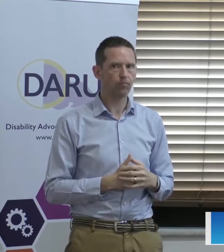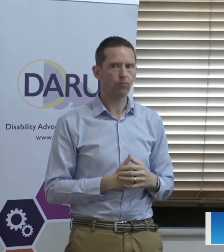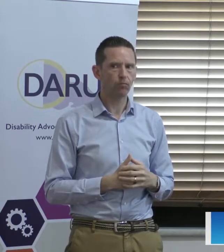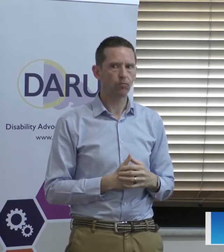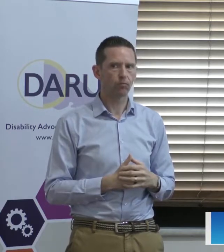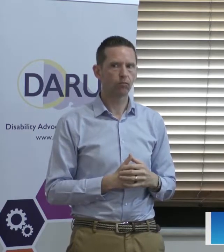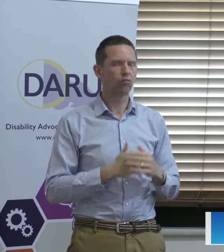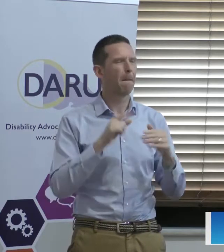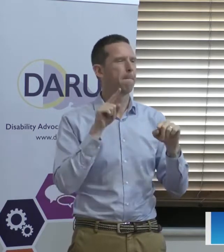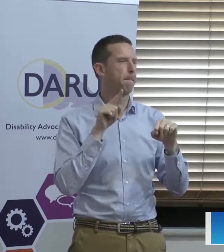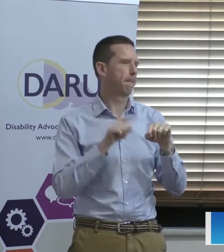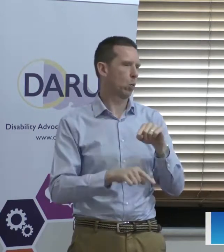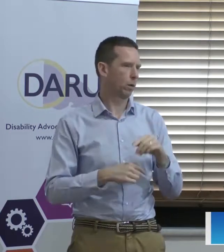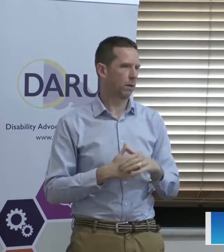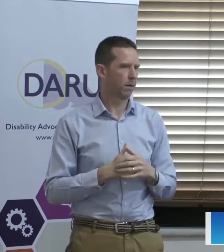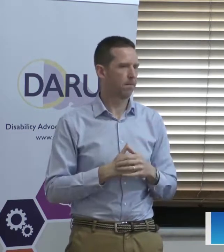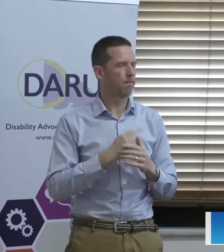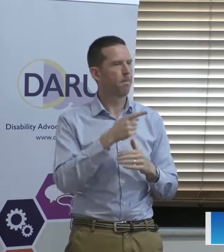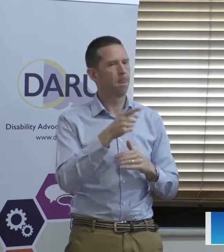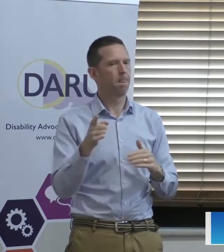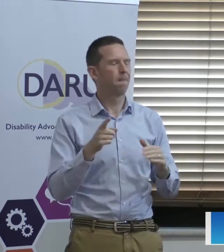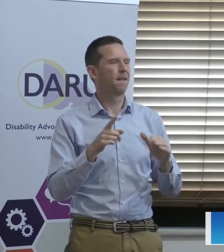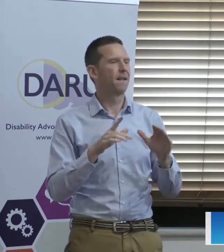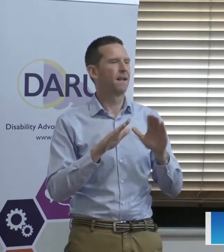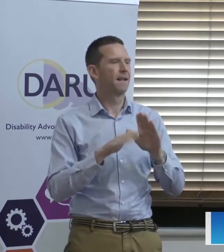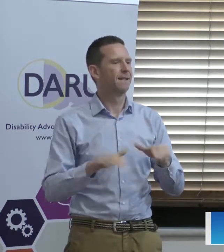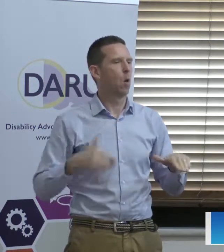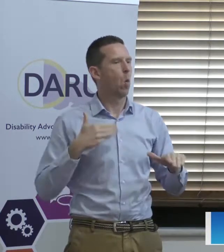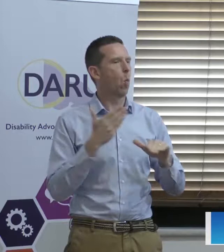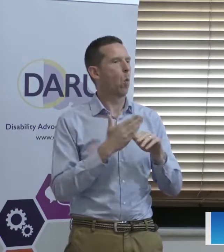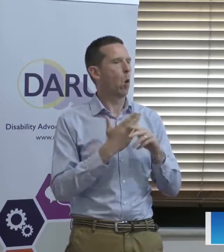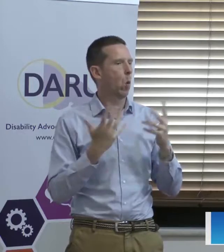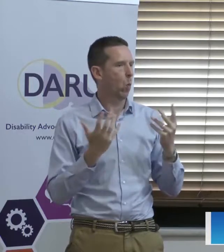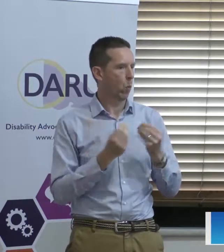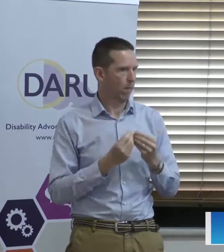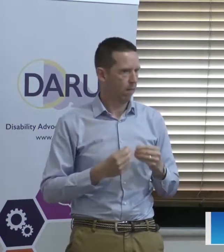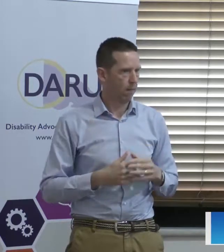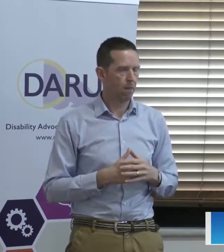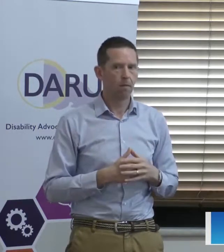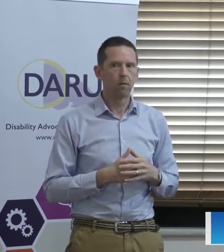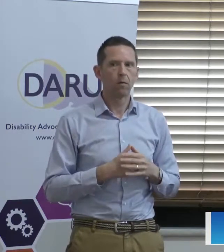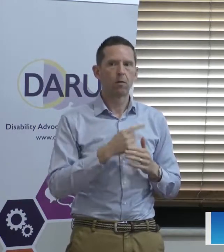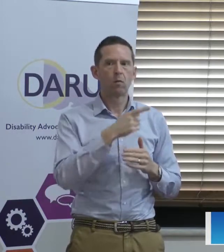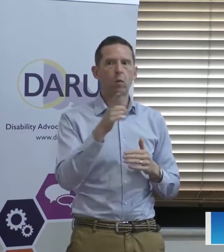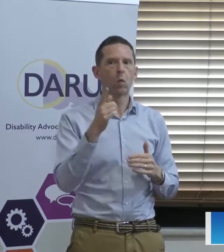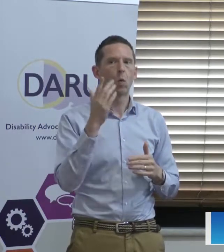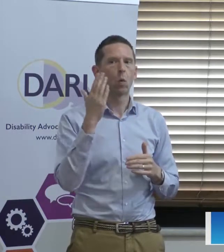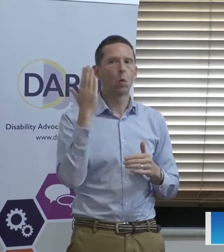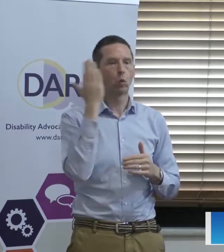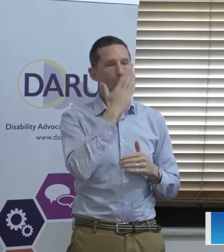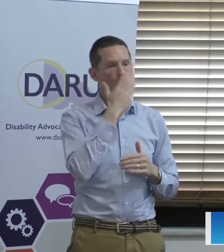Mostly, certainly for the kids that we work with and the schools that we work with,